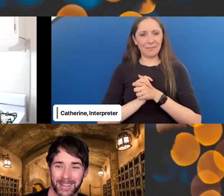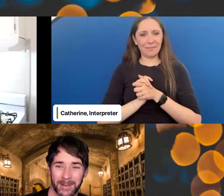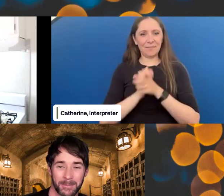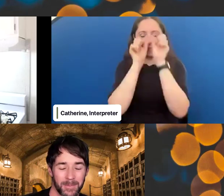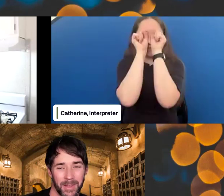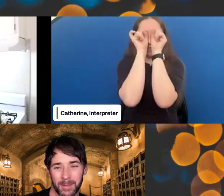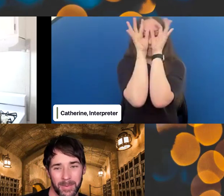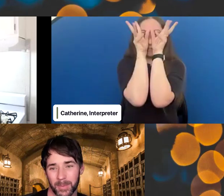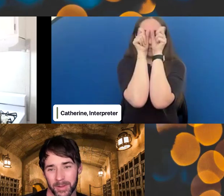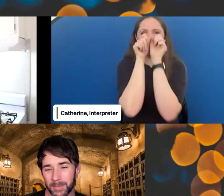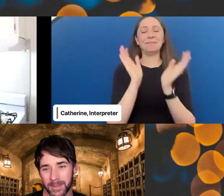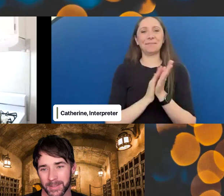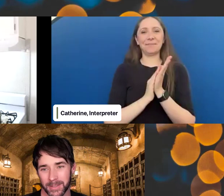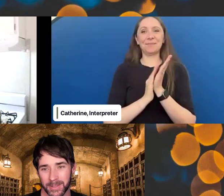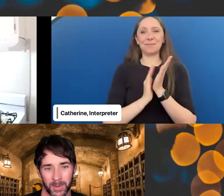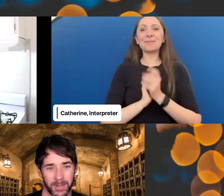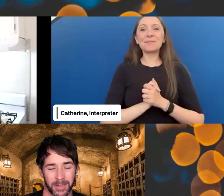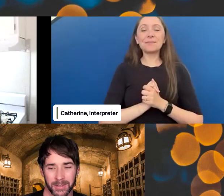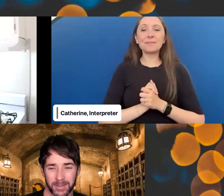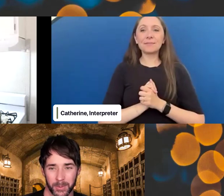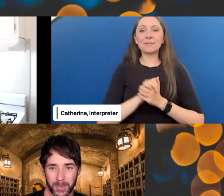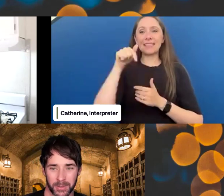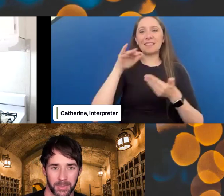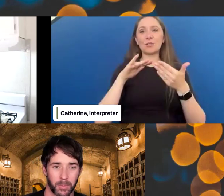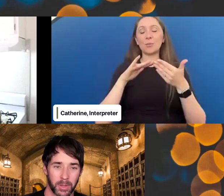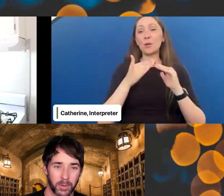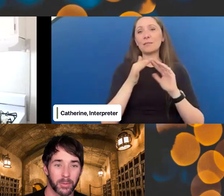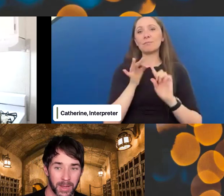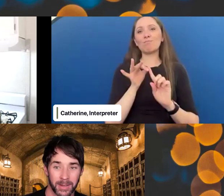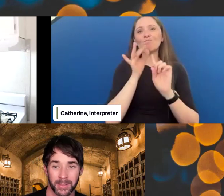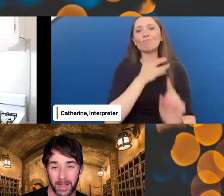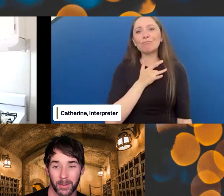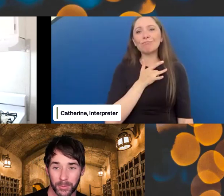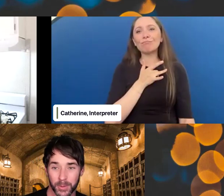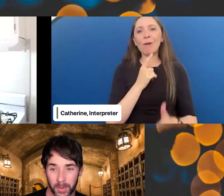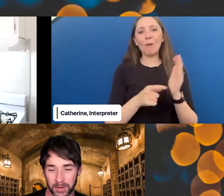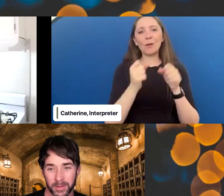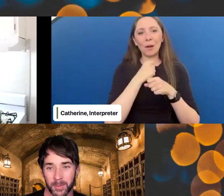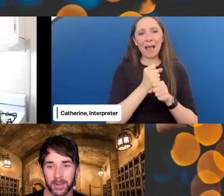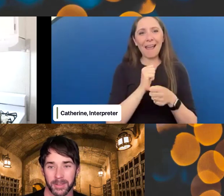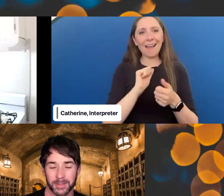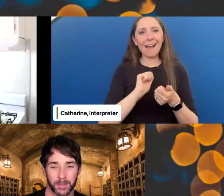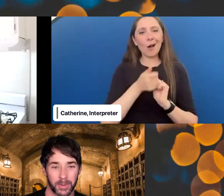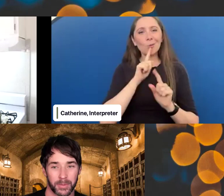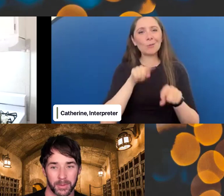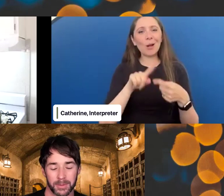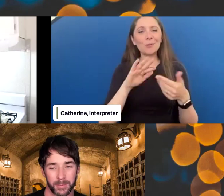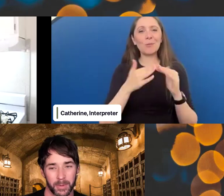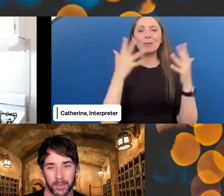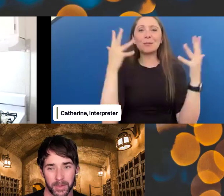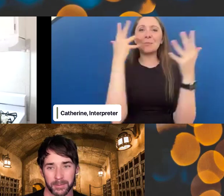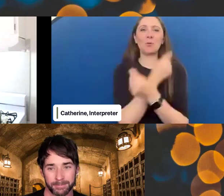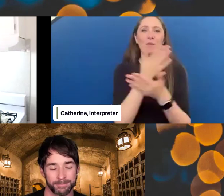Amazing. And people, I mean, this community is so special, and what you've made and how you've responded to the community, it's just a